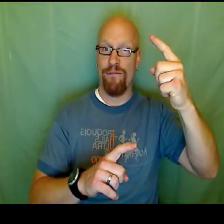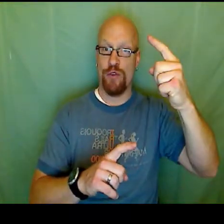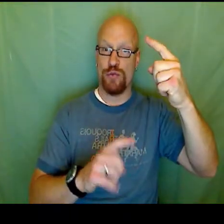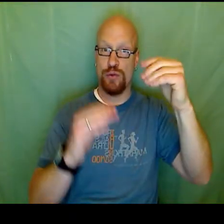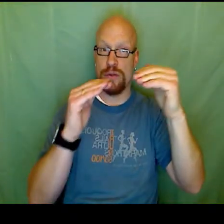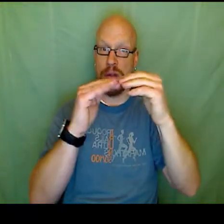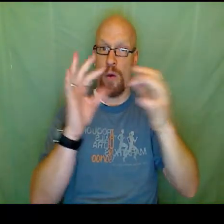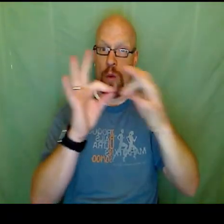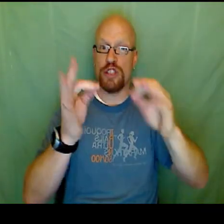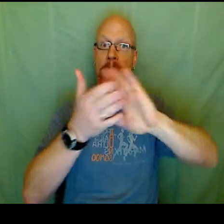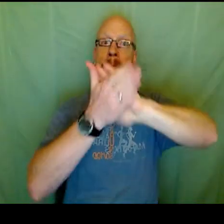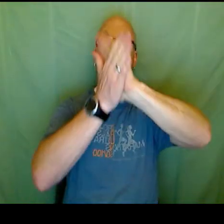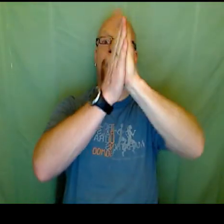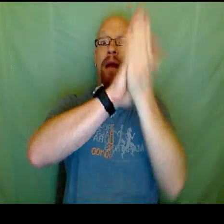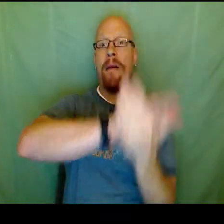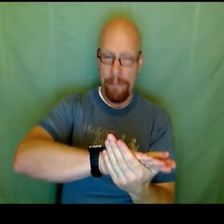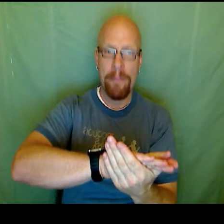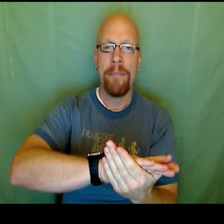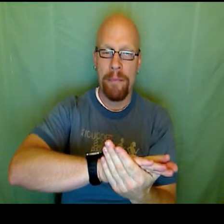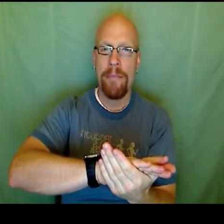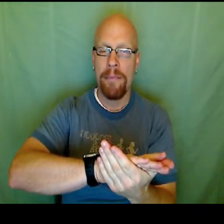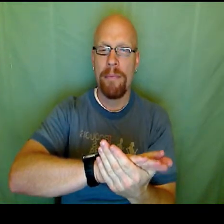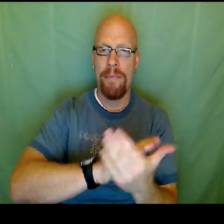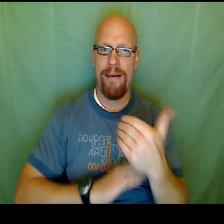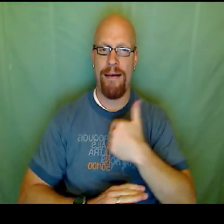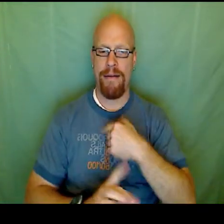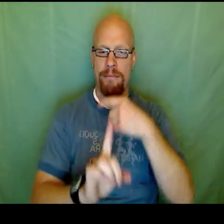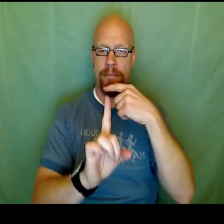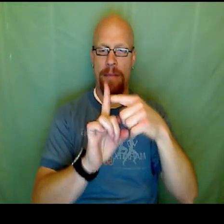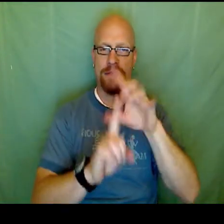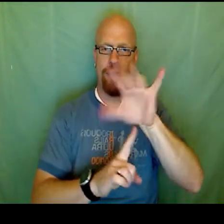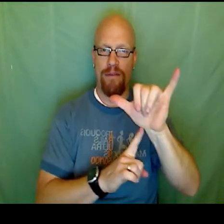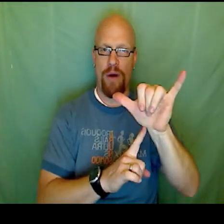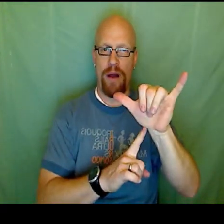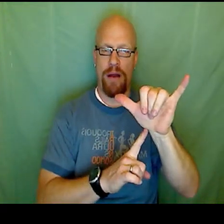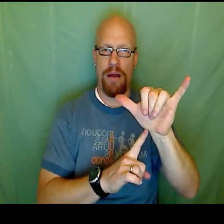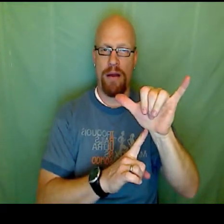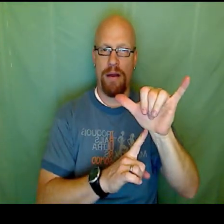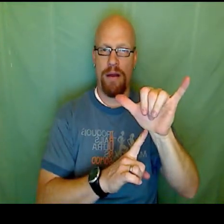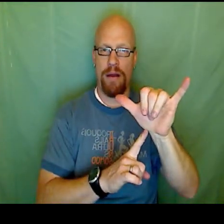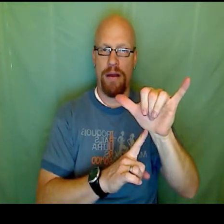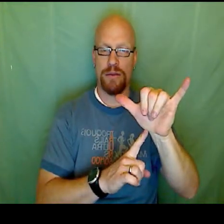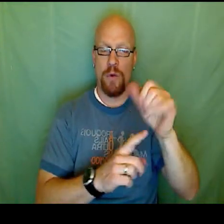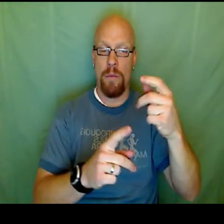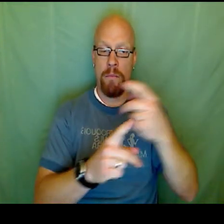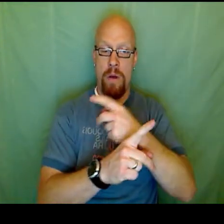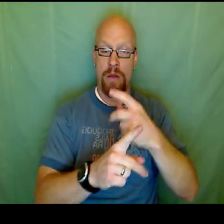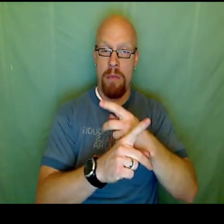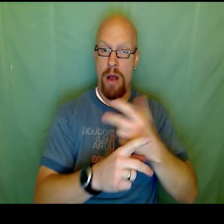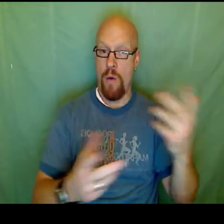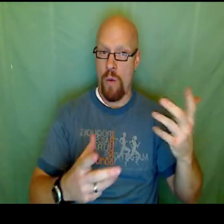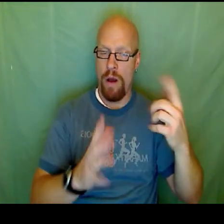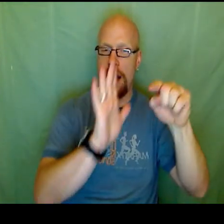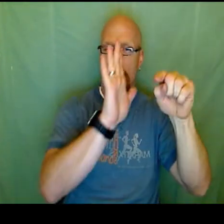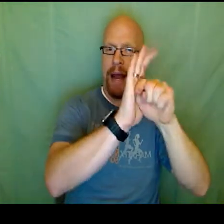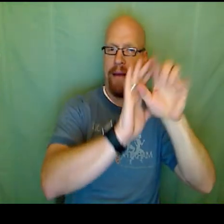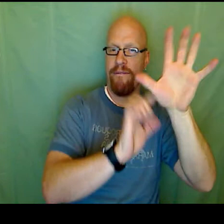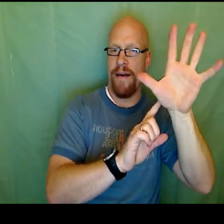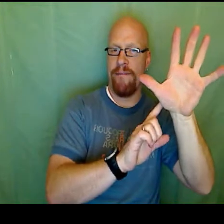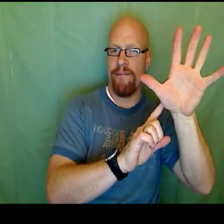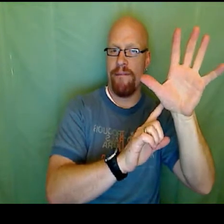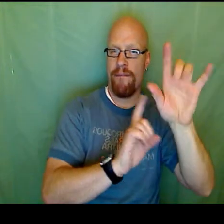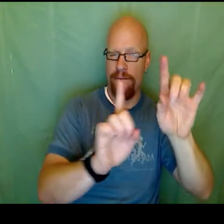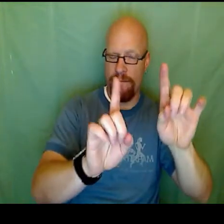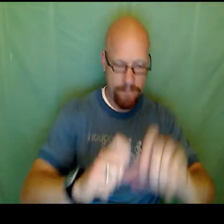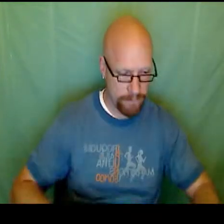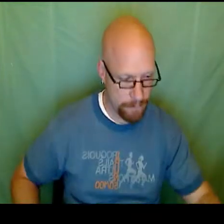As you can see, I wrote that this is what I want to have happen. The first equation, the y variable, will be positive 5y once I multiply